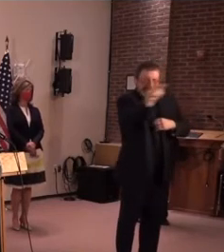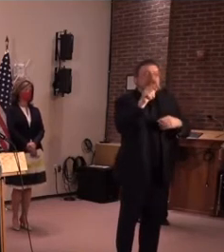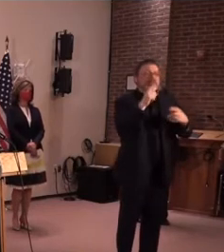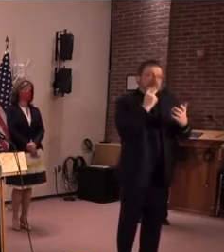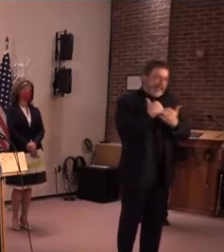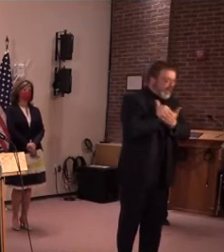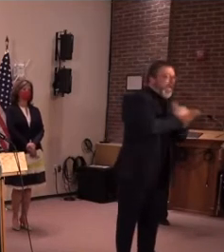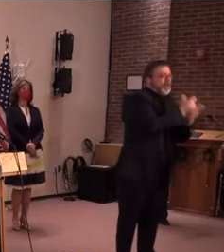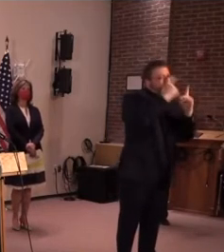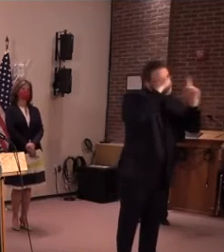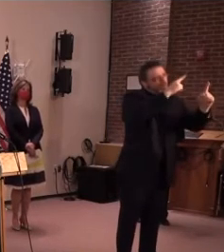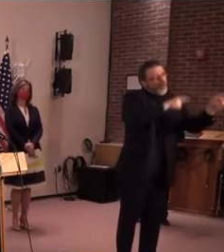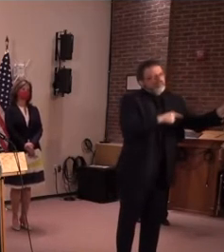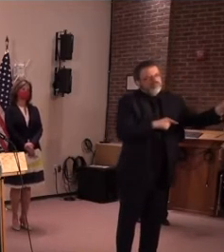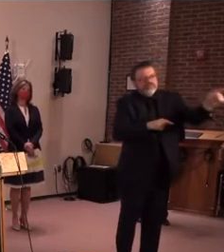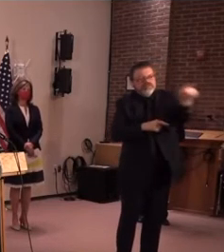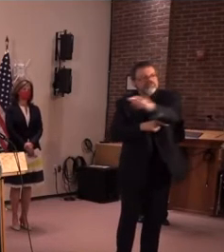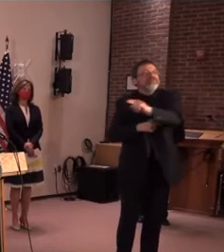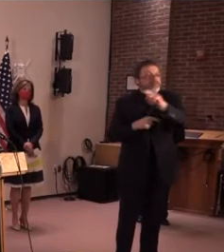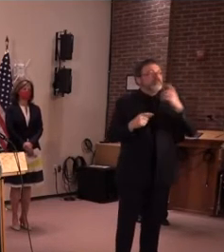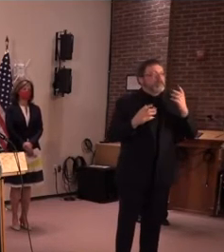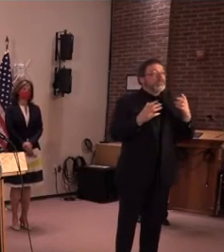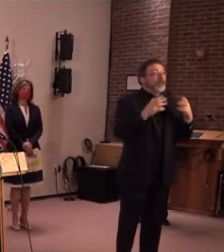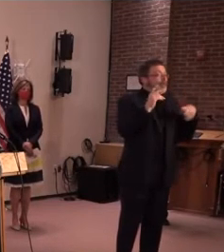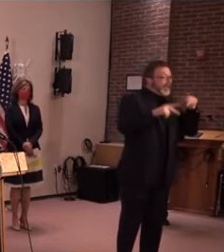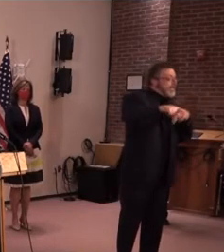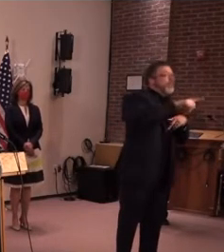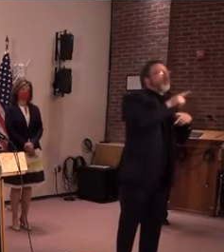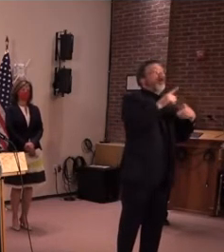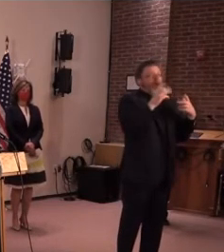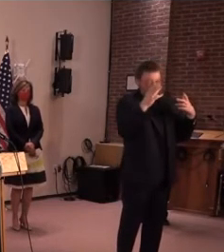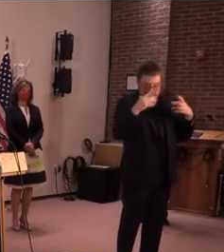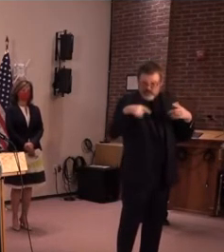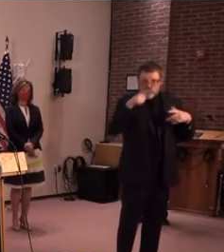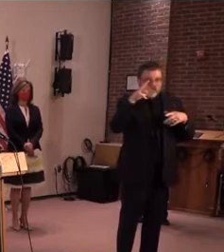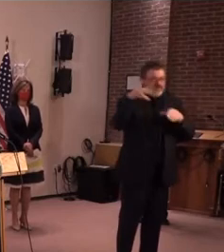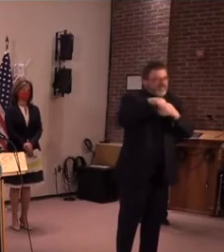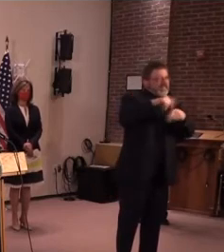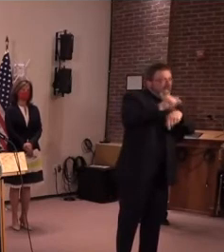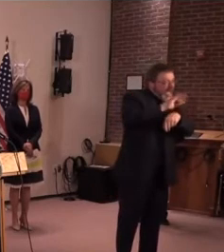other Vermonters who have given a lot of time to help inform and